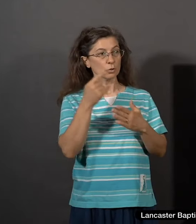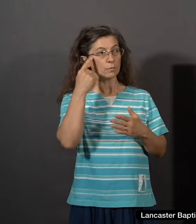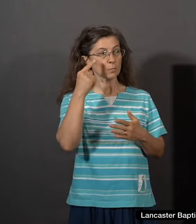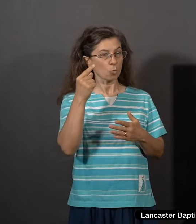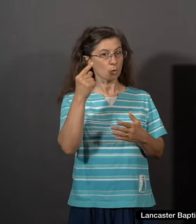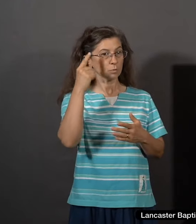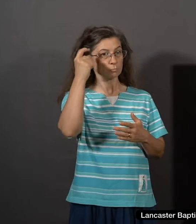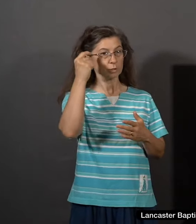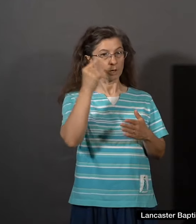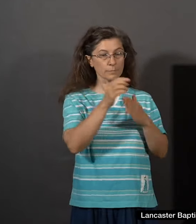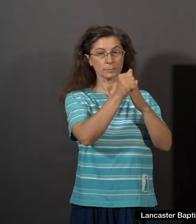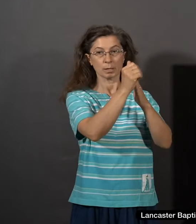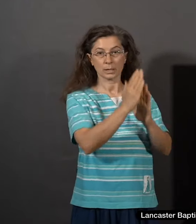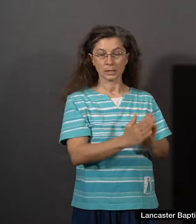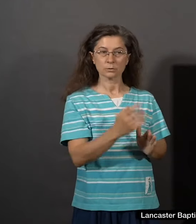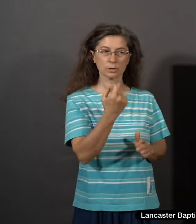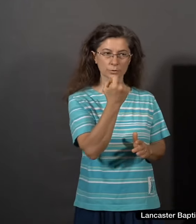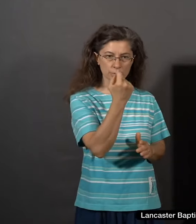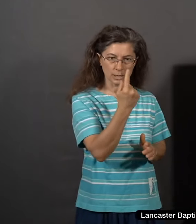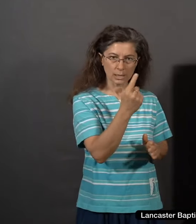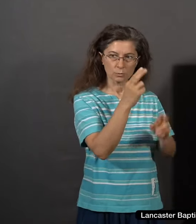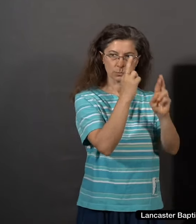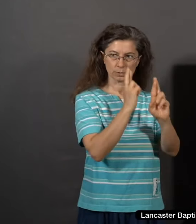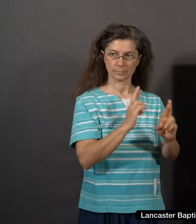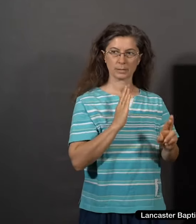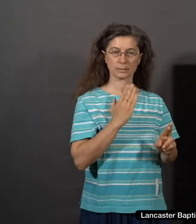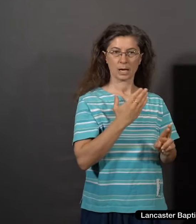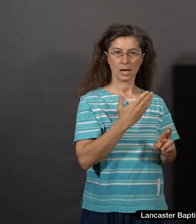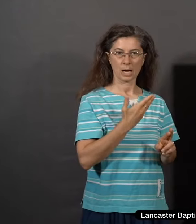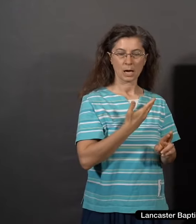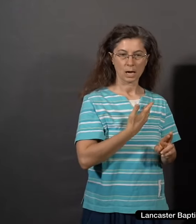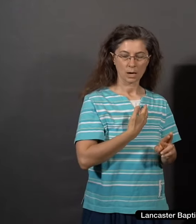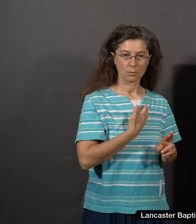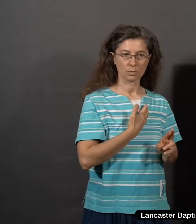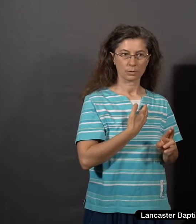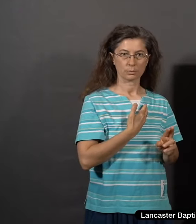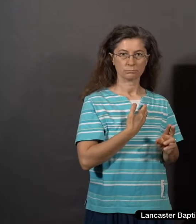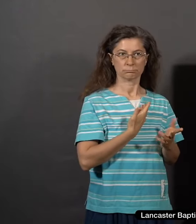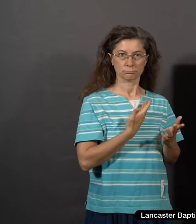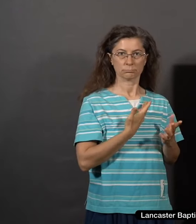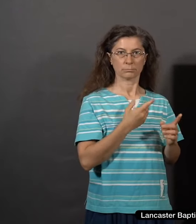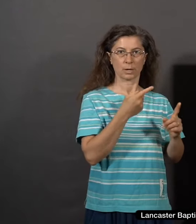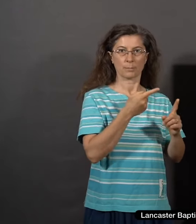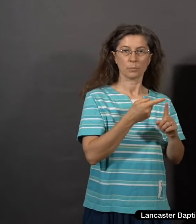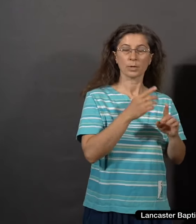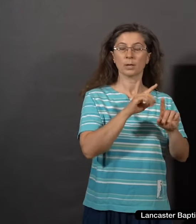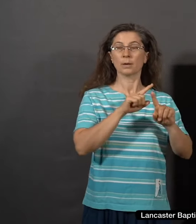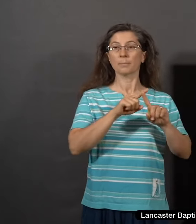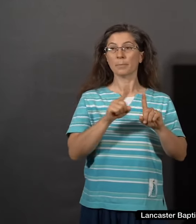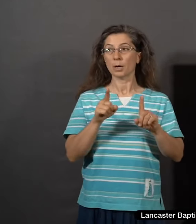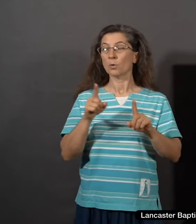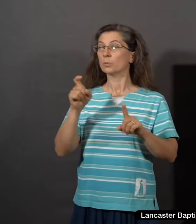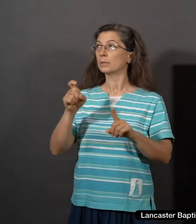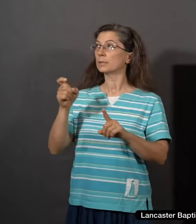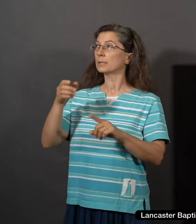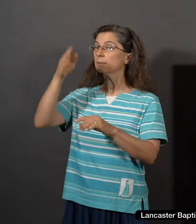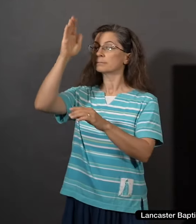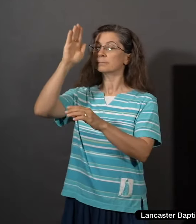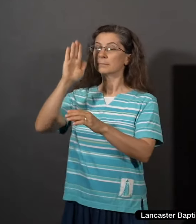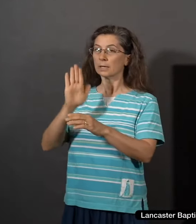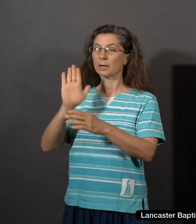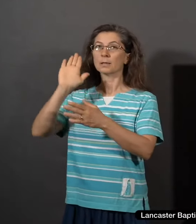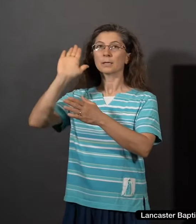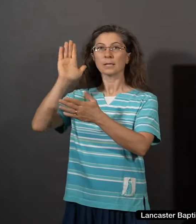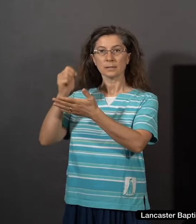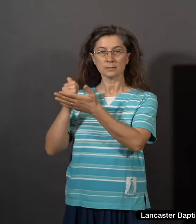and respectful of our new worship but we need god's hand in this and jesus said these big miracles that you need are only by prayer and fasting